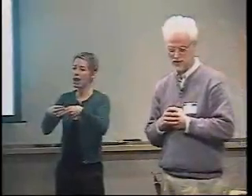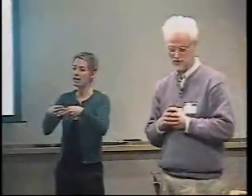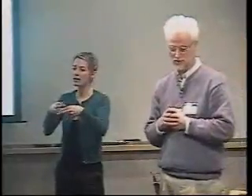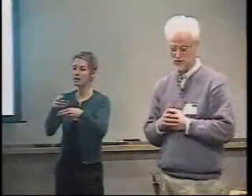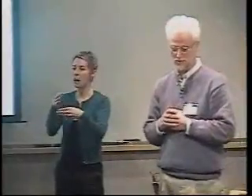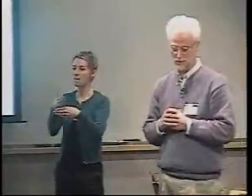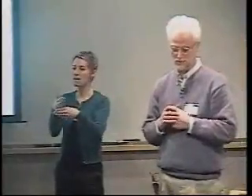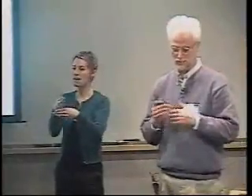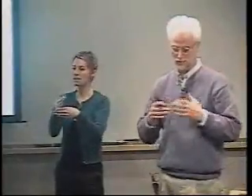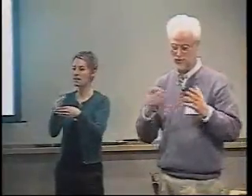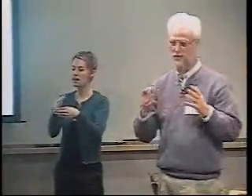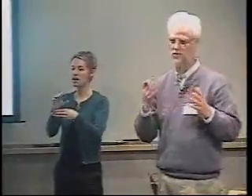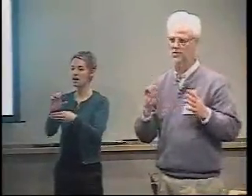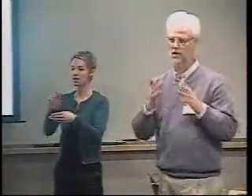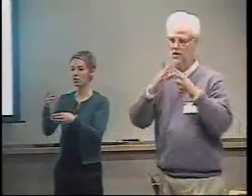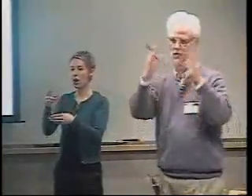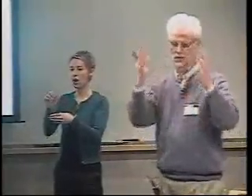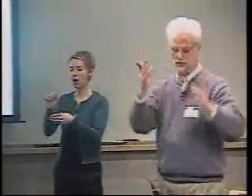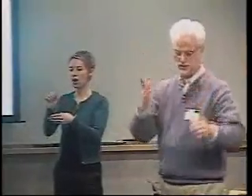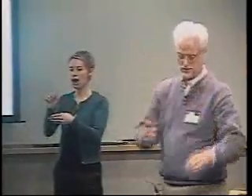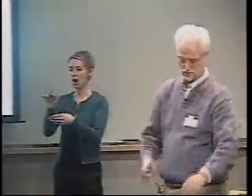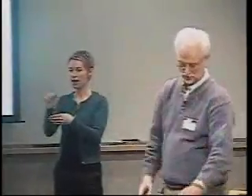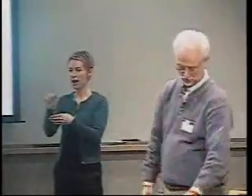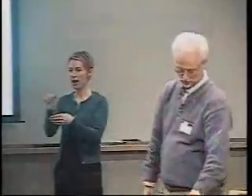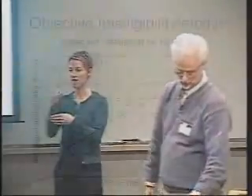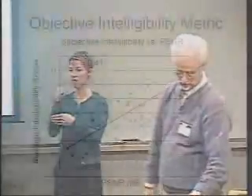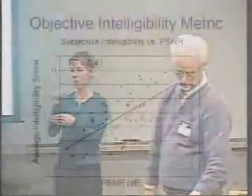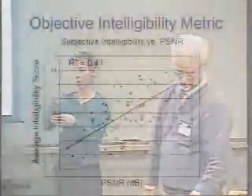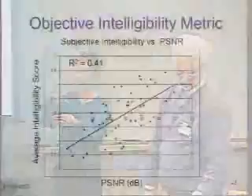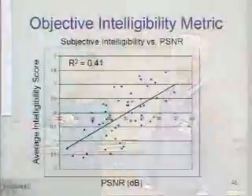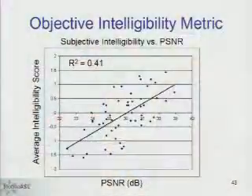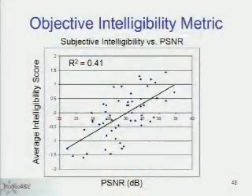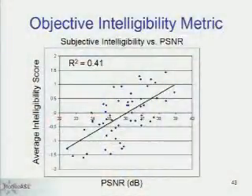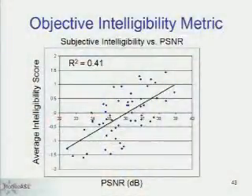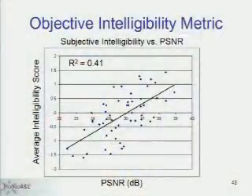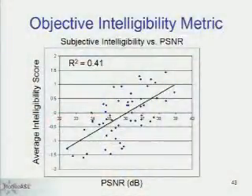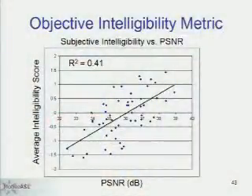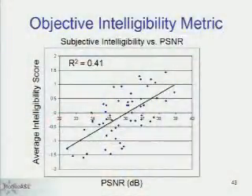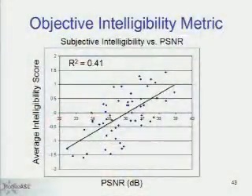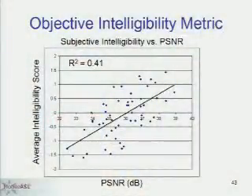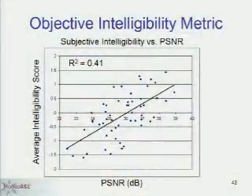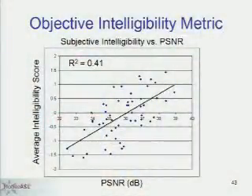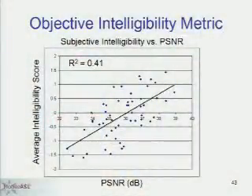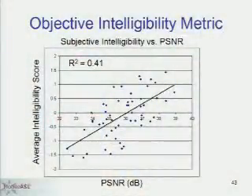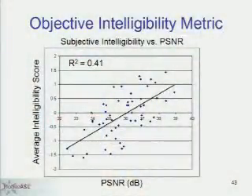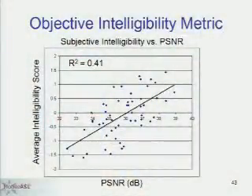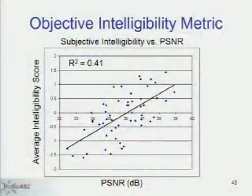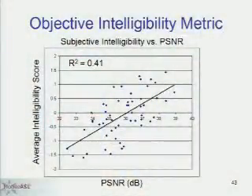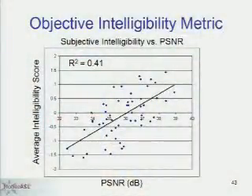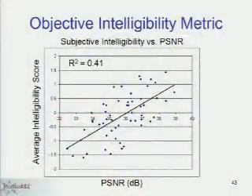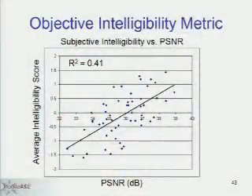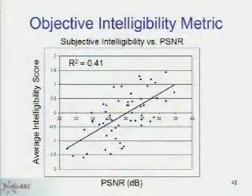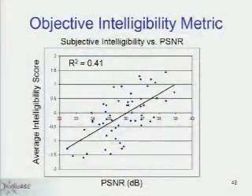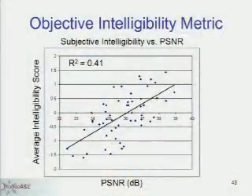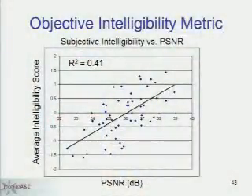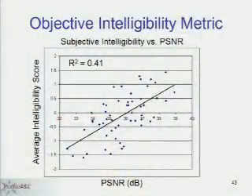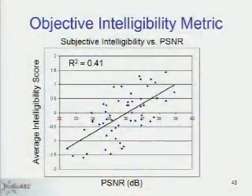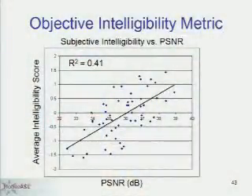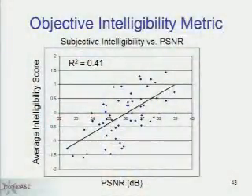error based on where the pixels are in the image. And so we did that.